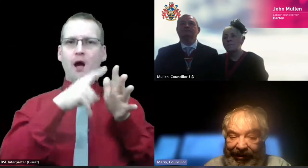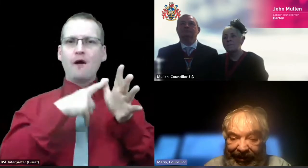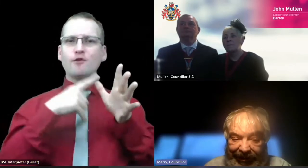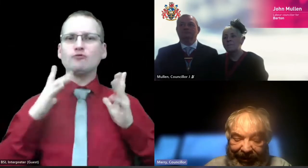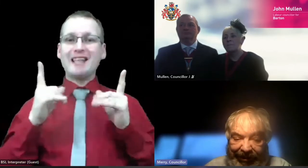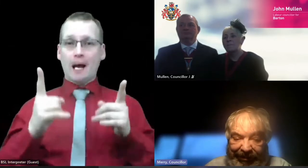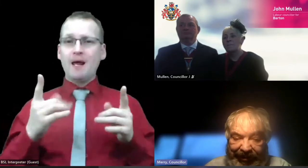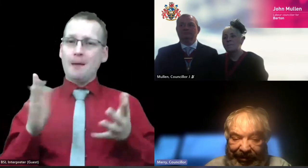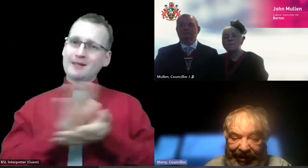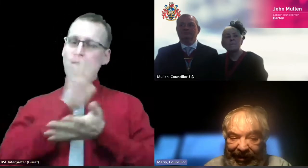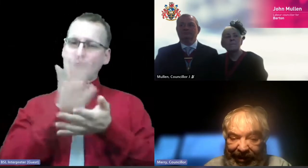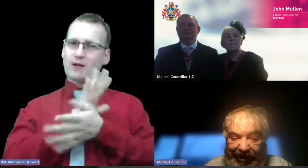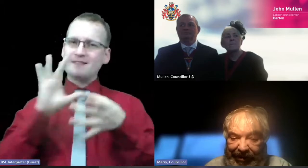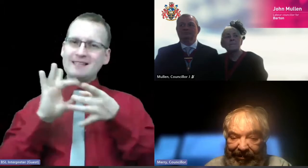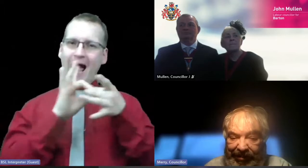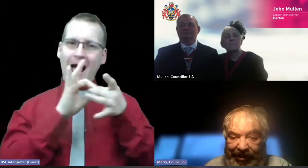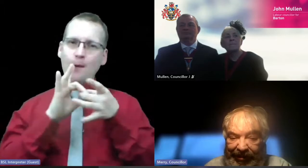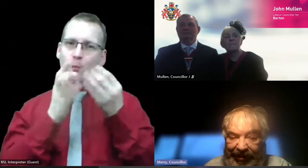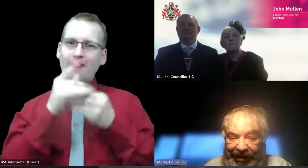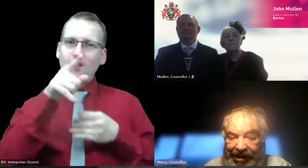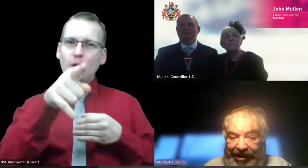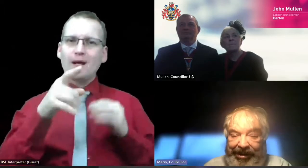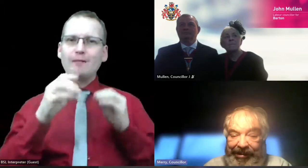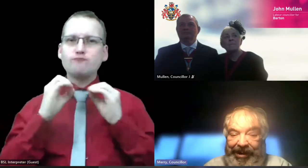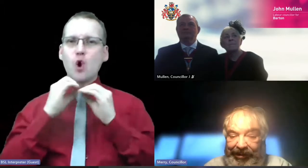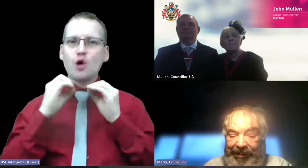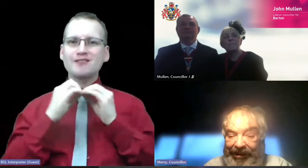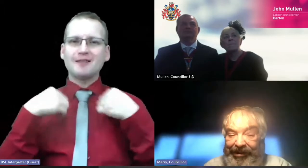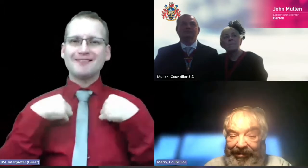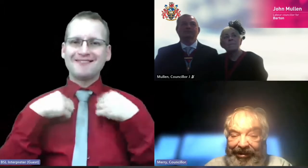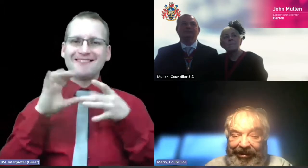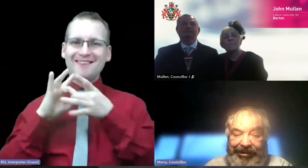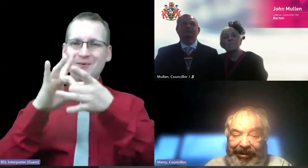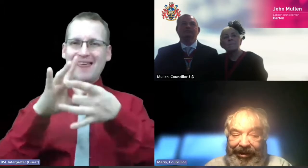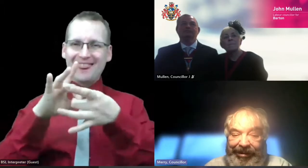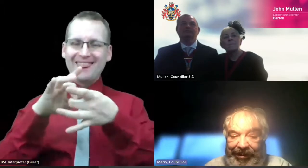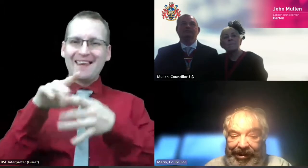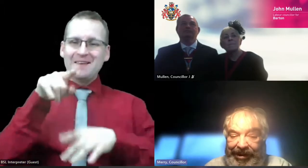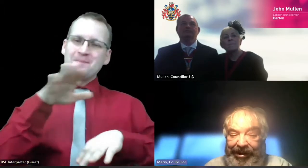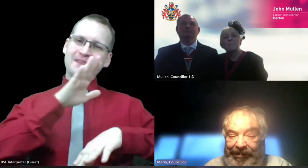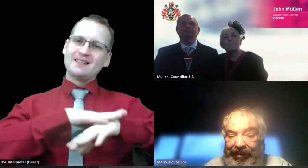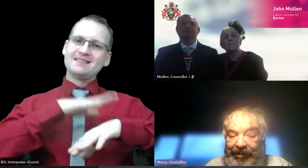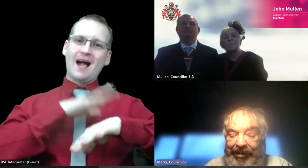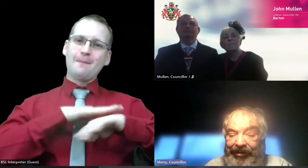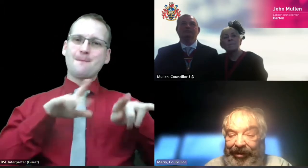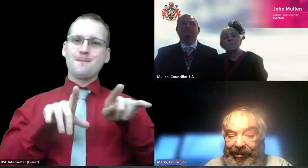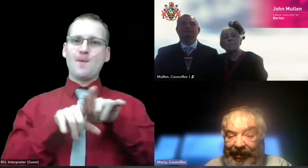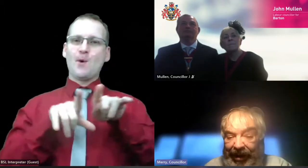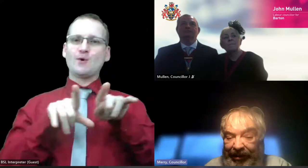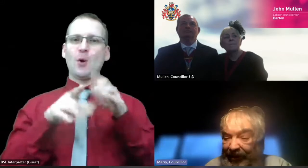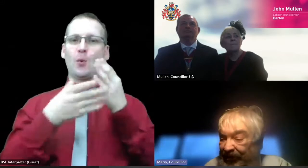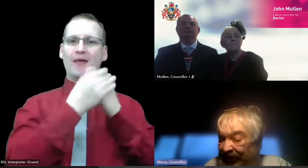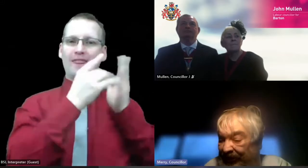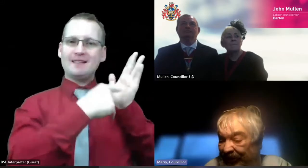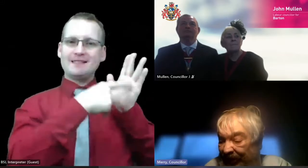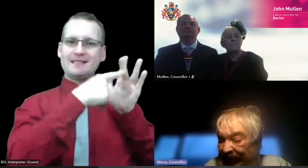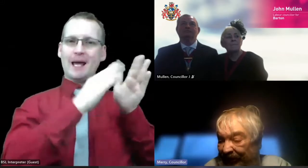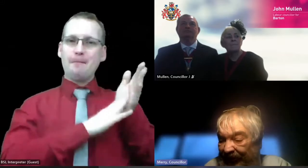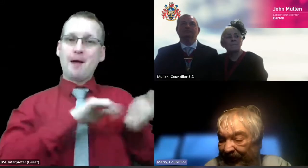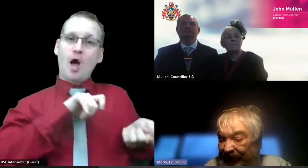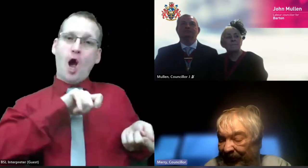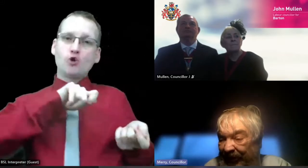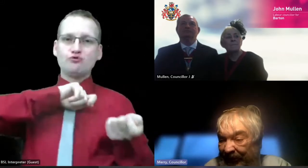a great deal of time with you in Broughton and spending a great deal of time with Tim at the cricket